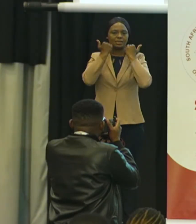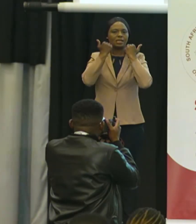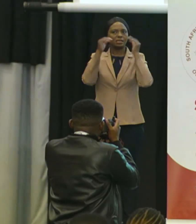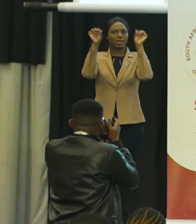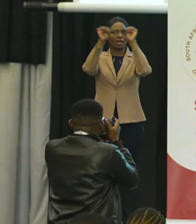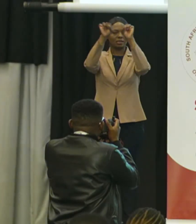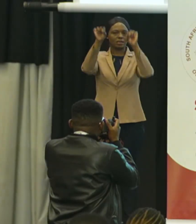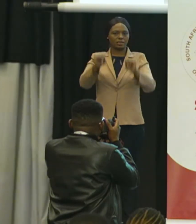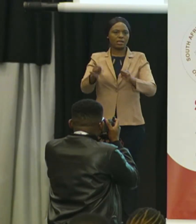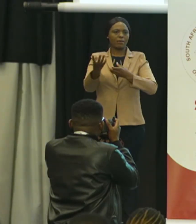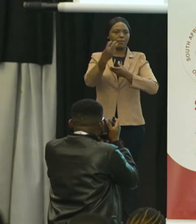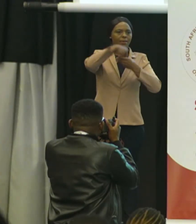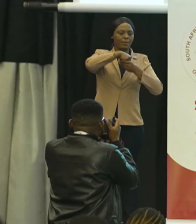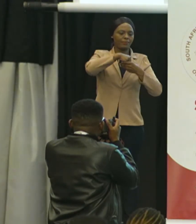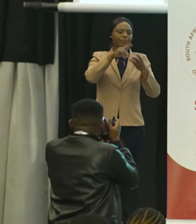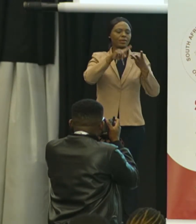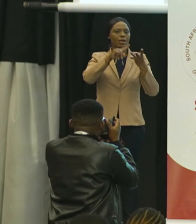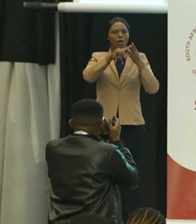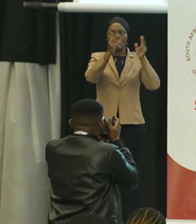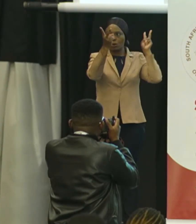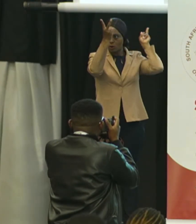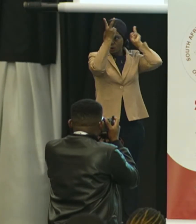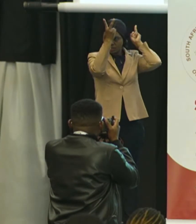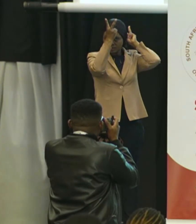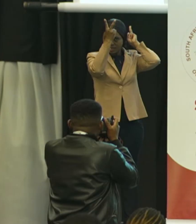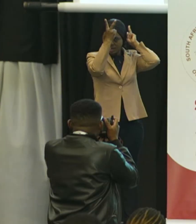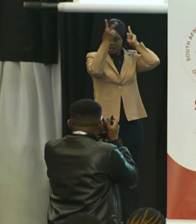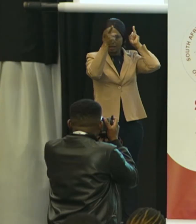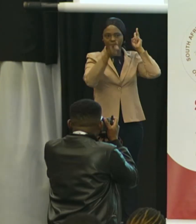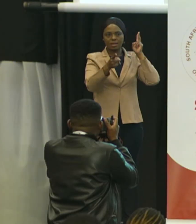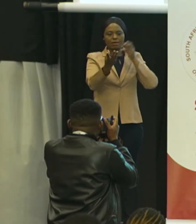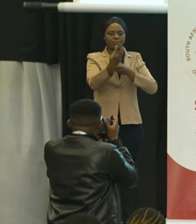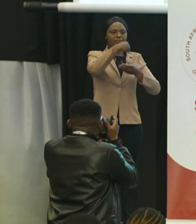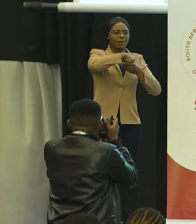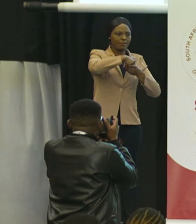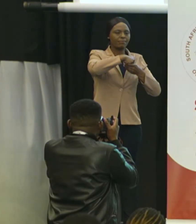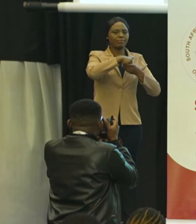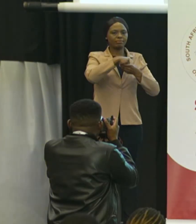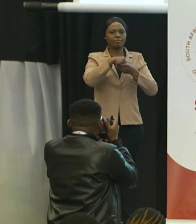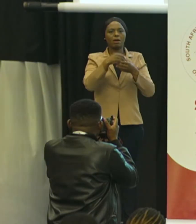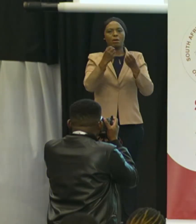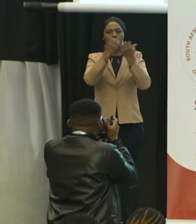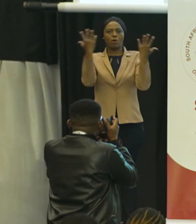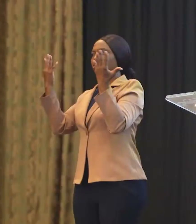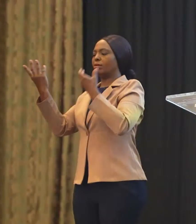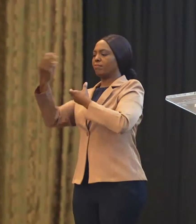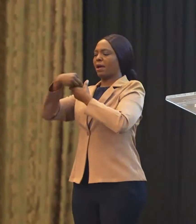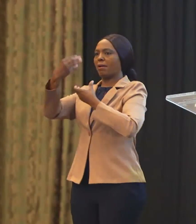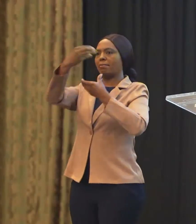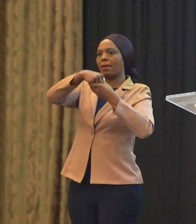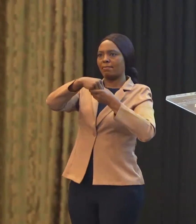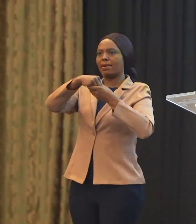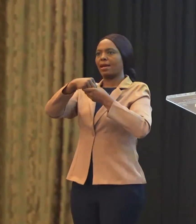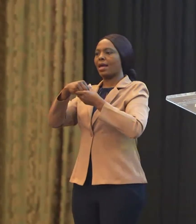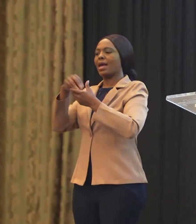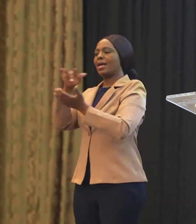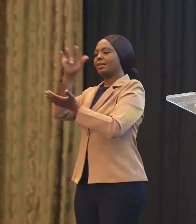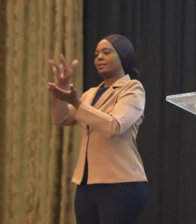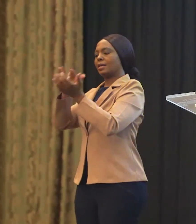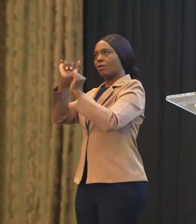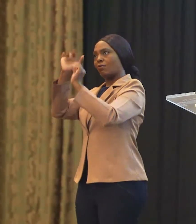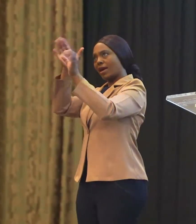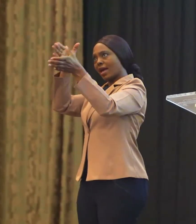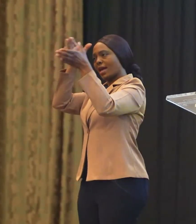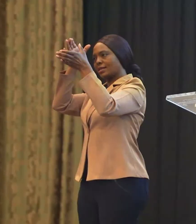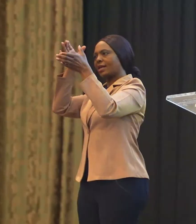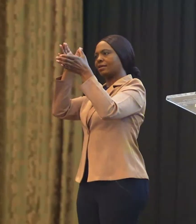the correctional service and department also. So the centers of excellence, they actually bring everyone into